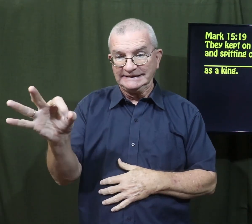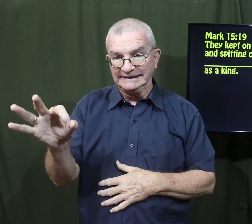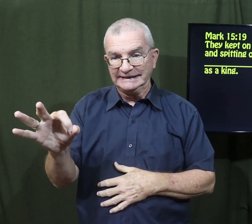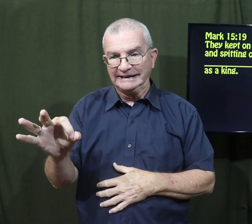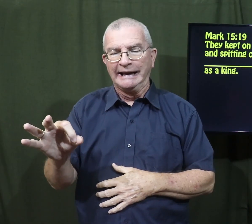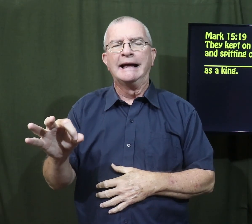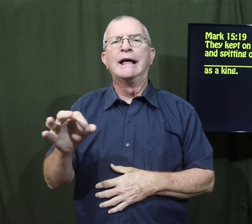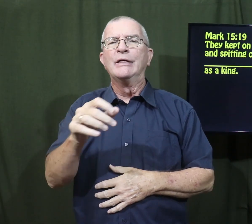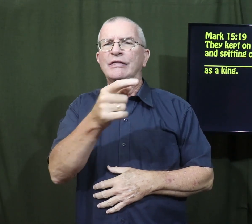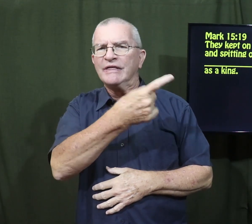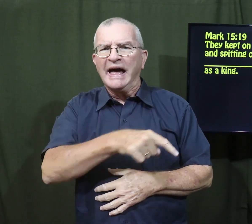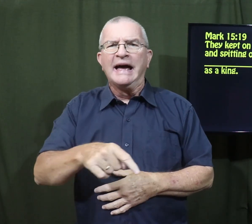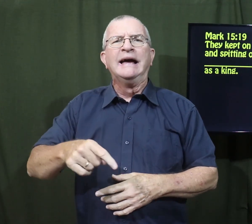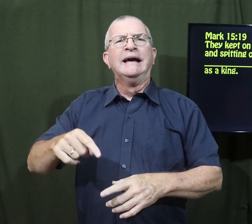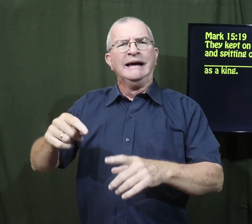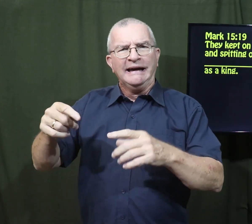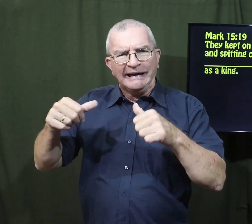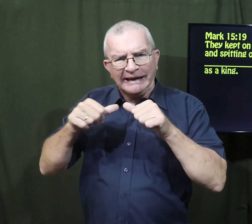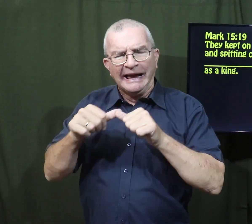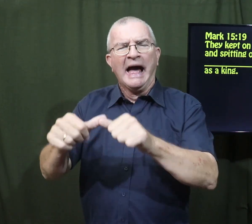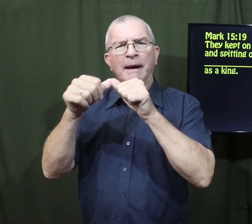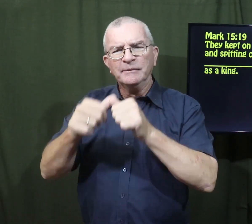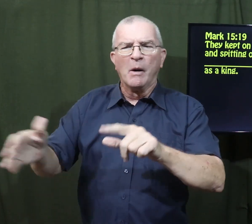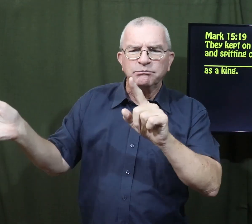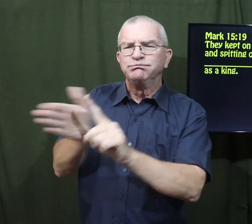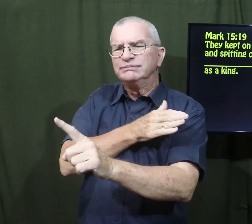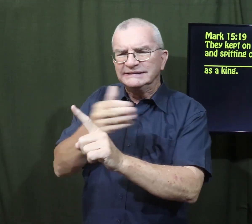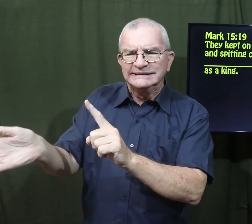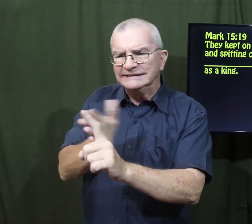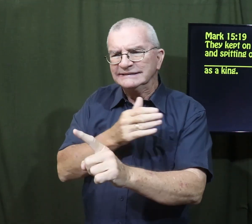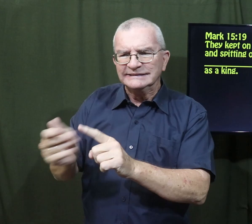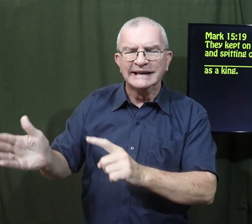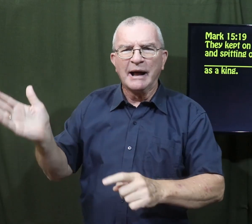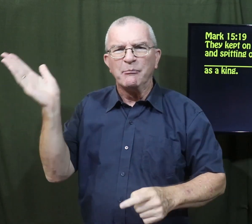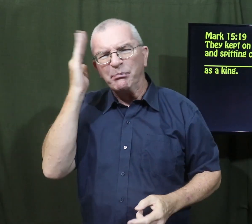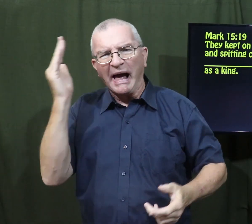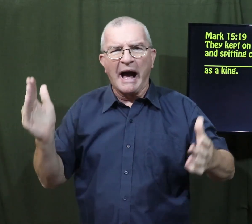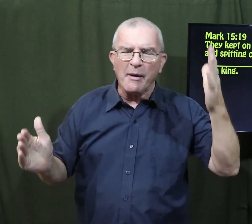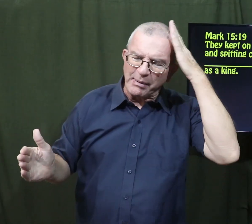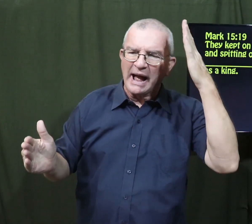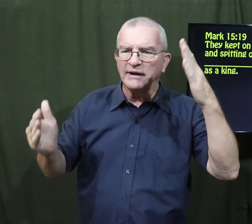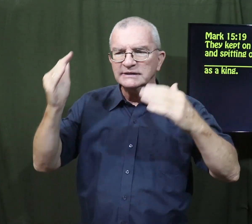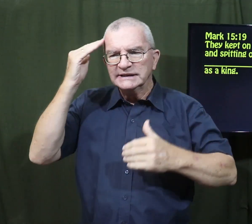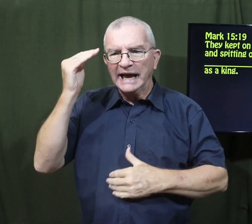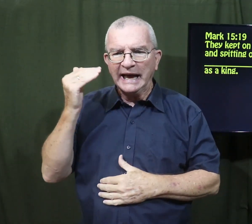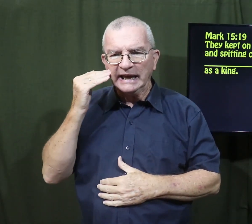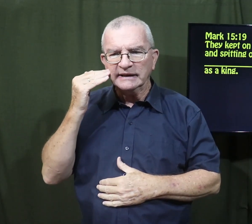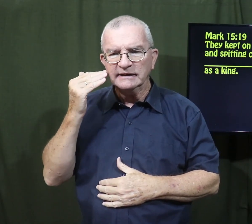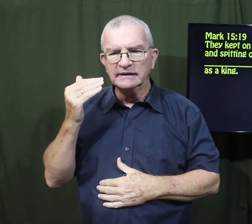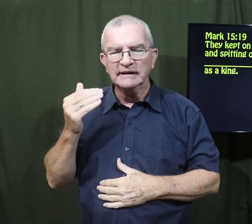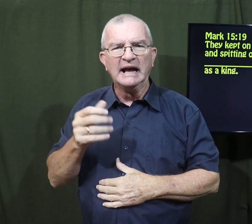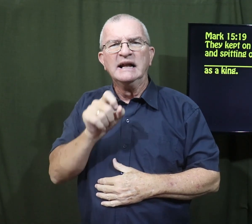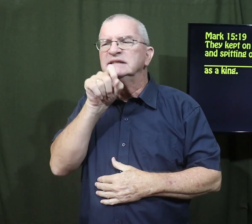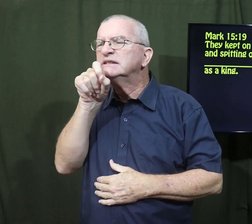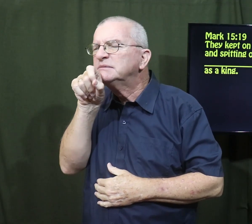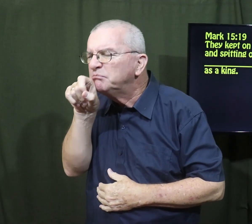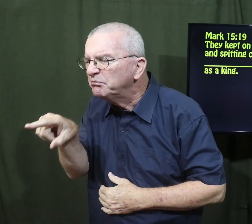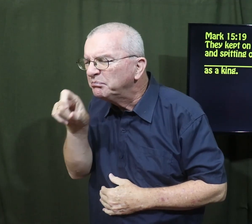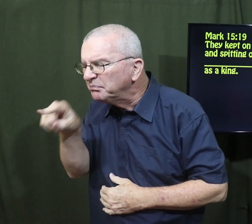Verse 19. They kept on beating his head with a stick